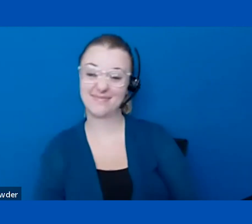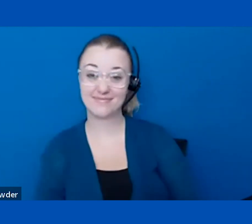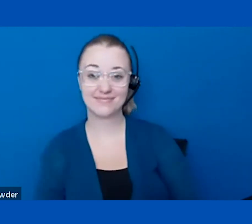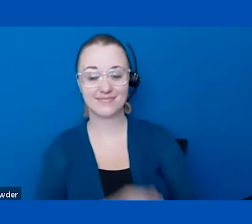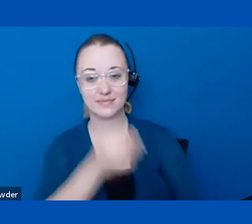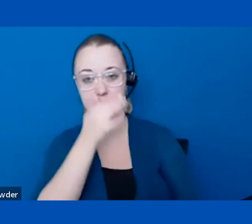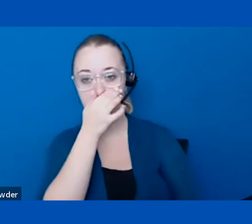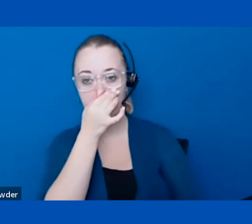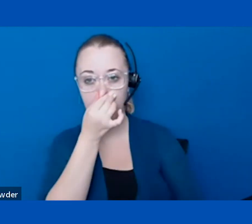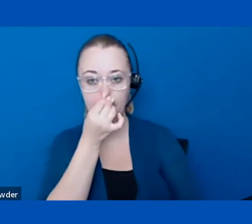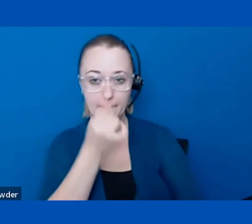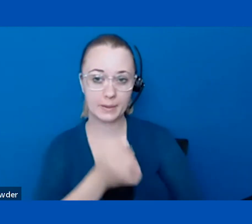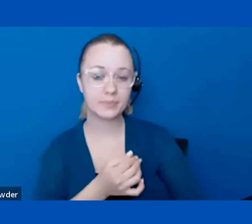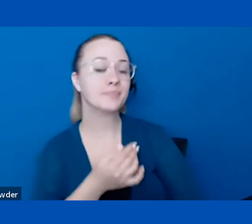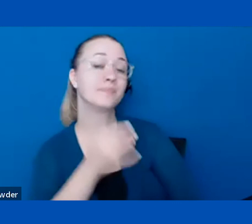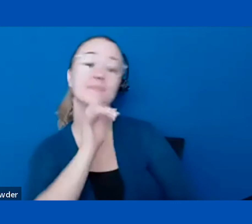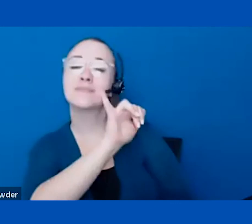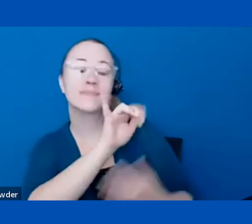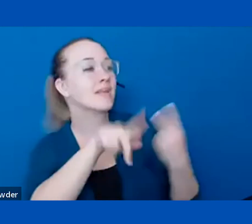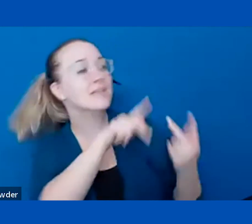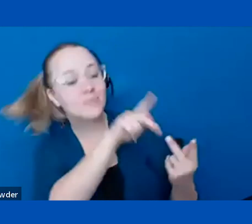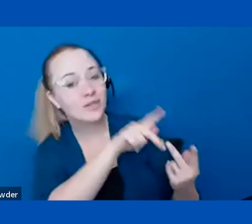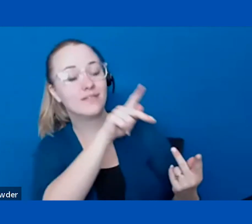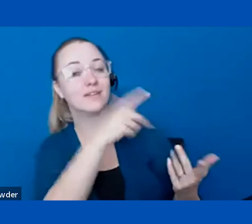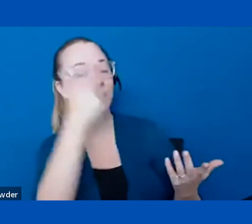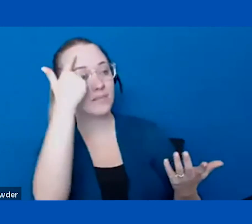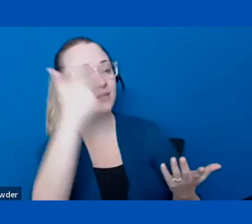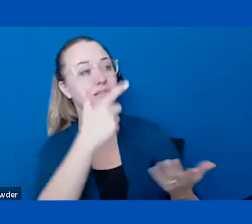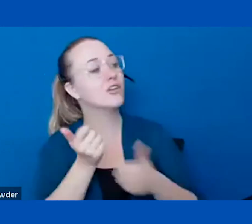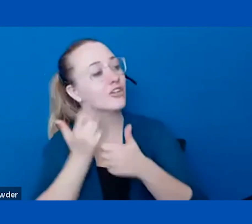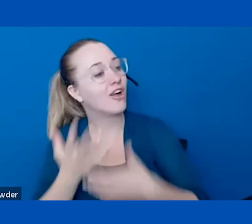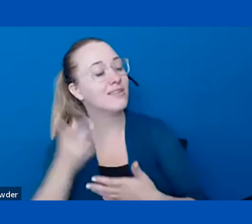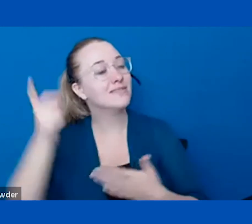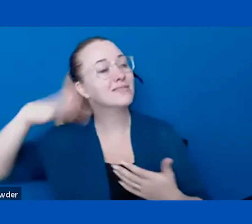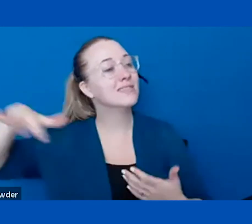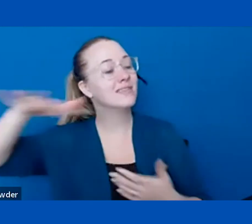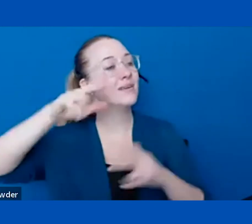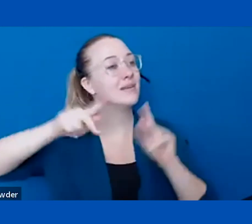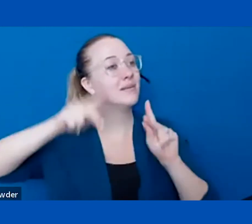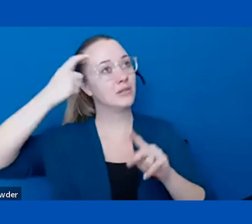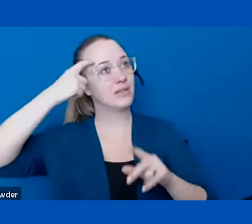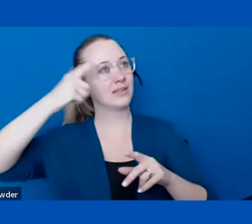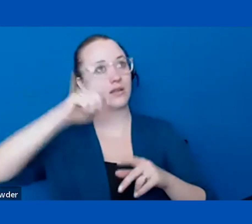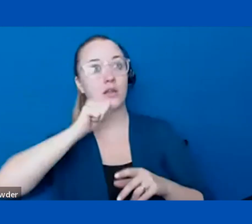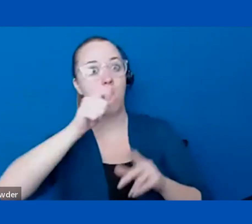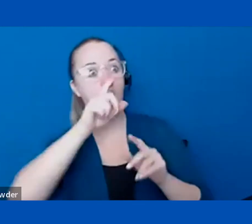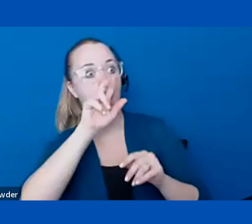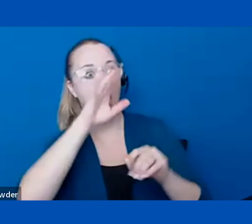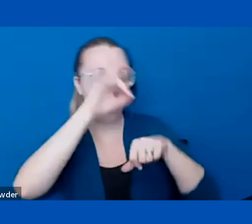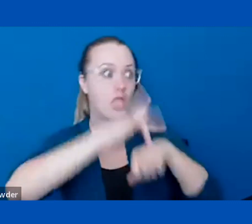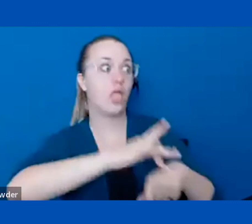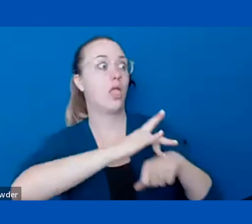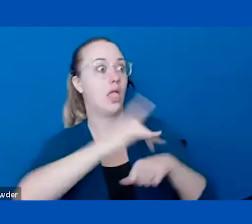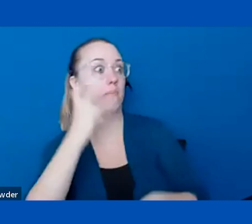and that's perfect because that's getting them to think about things not in terms of blindness, but like we're